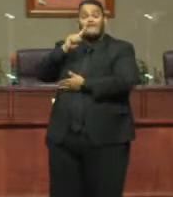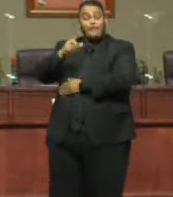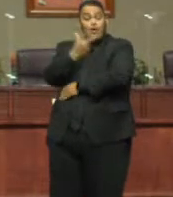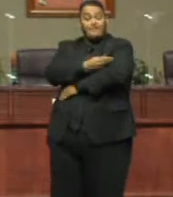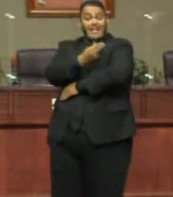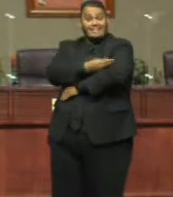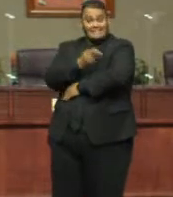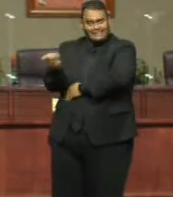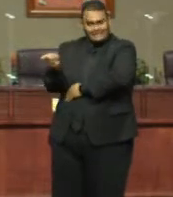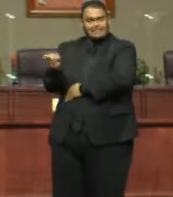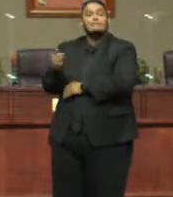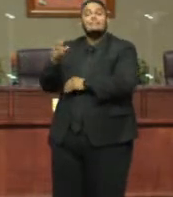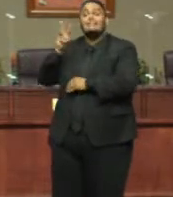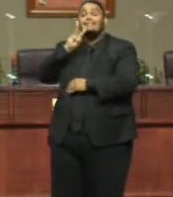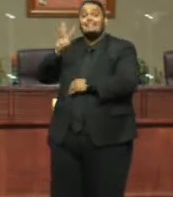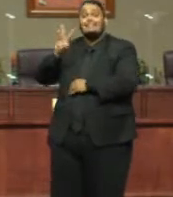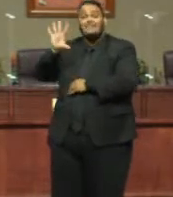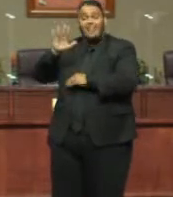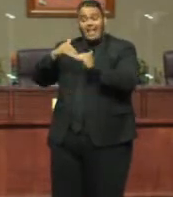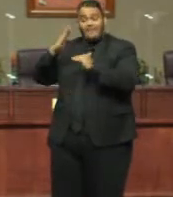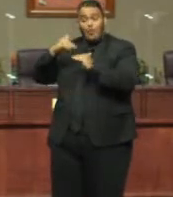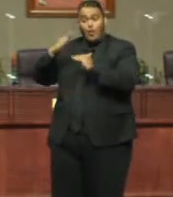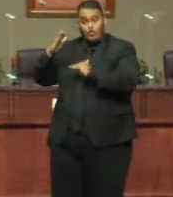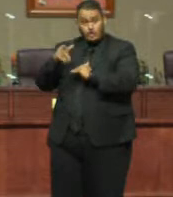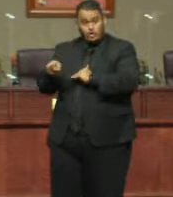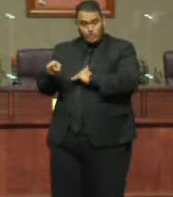65 and older to make